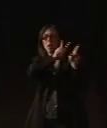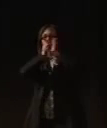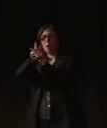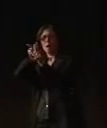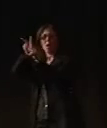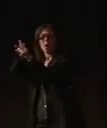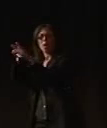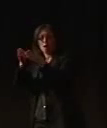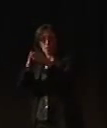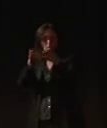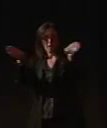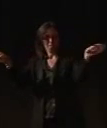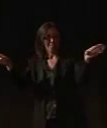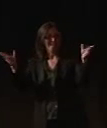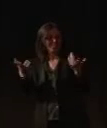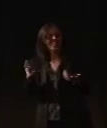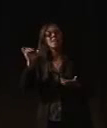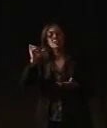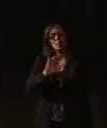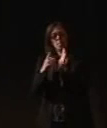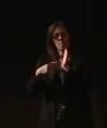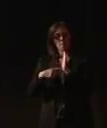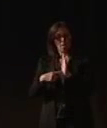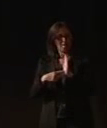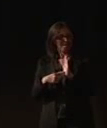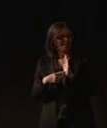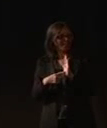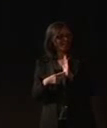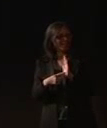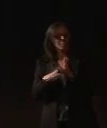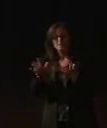this generalization to happen,